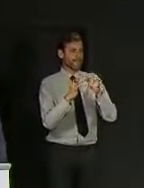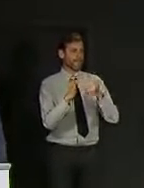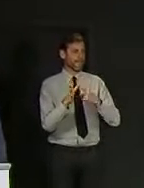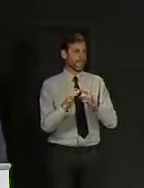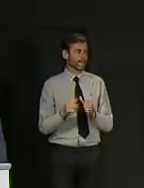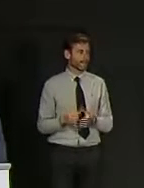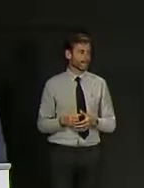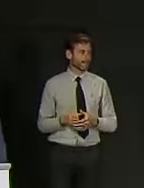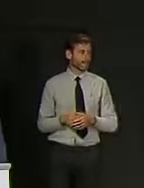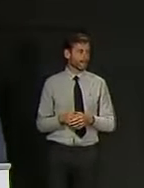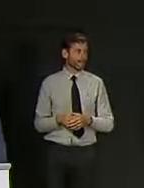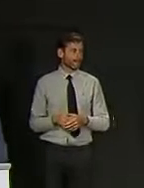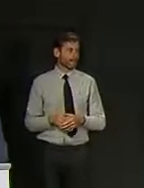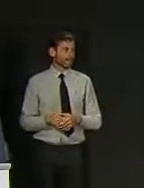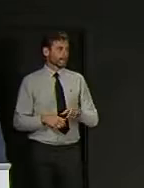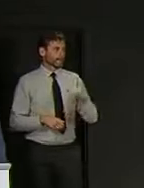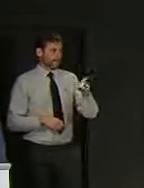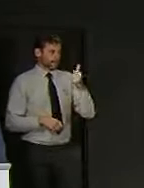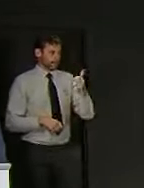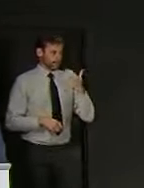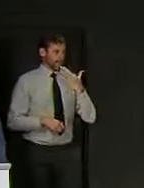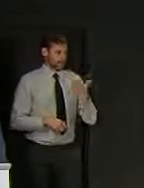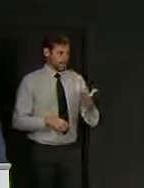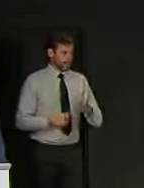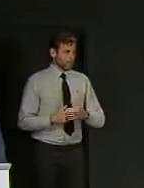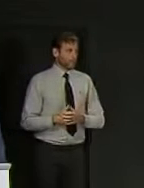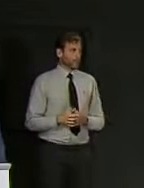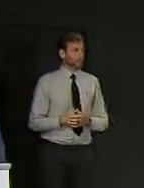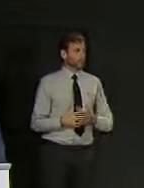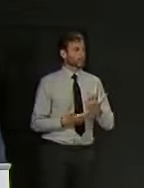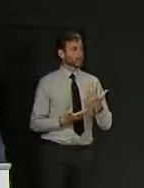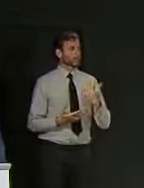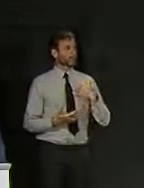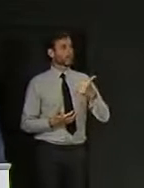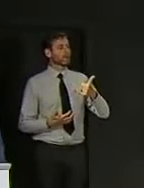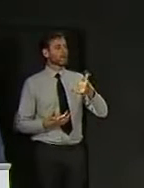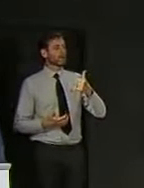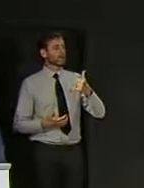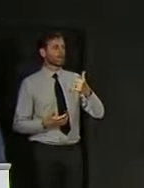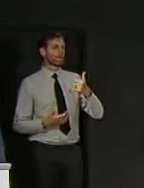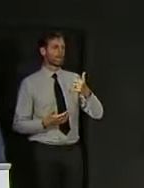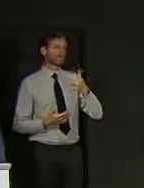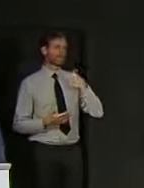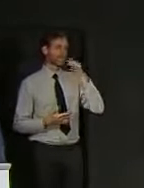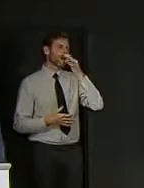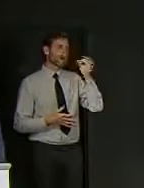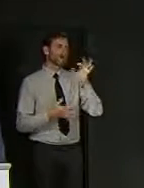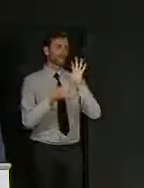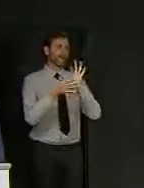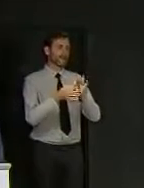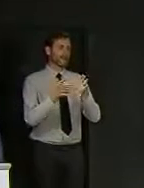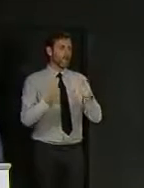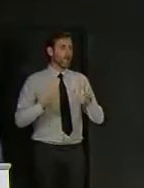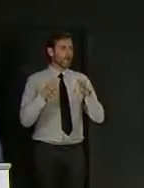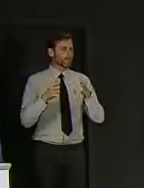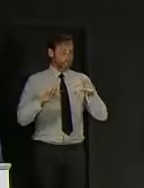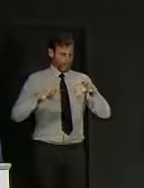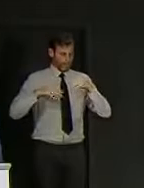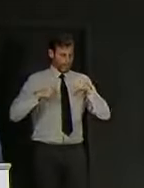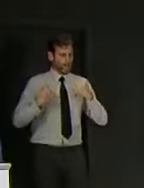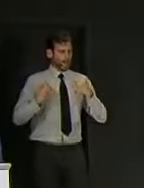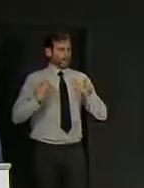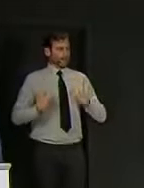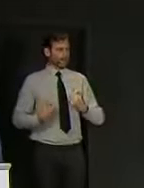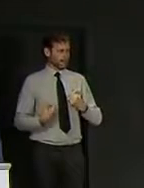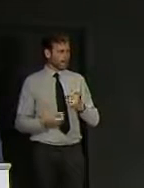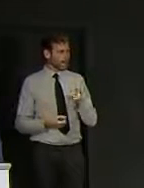Thank you, Health Secretary, and good afternoon. I just want to ask about the hospital infections. I know you've covered it and mentioned about